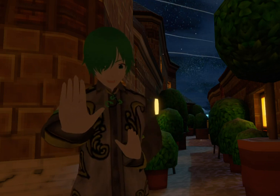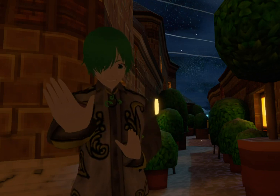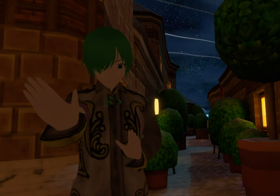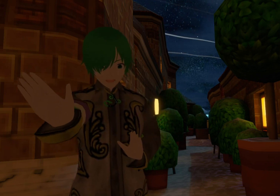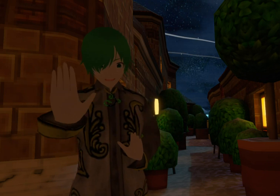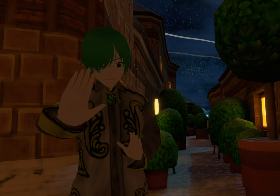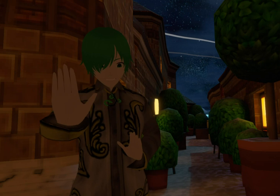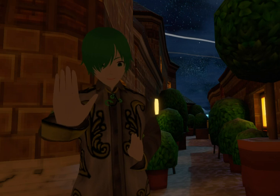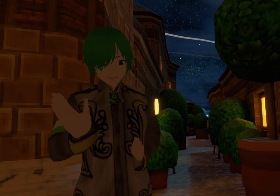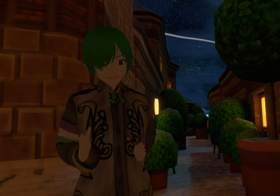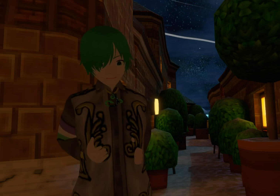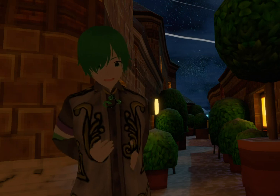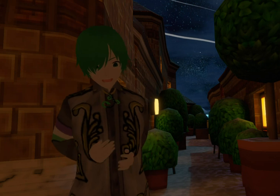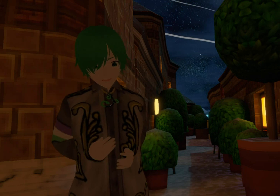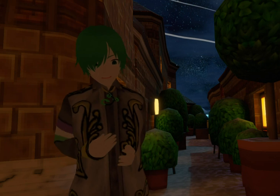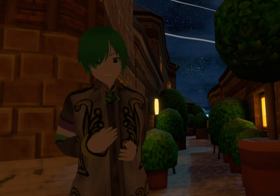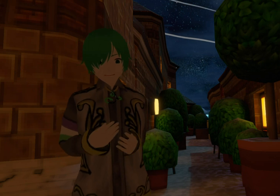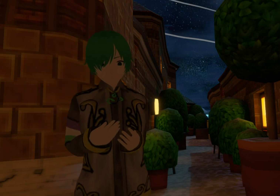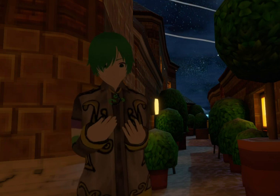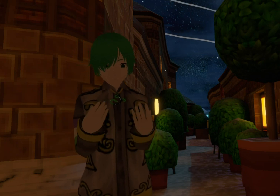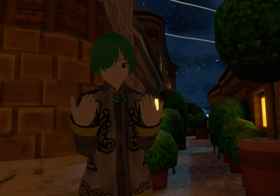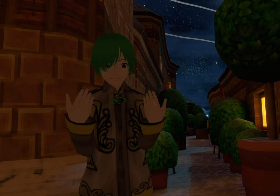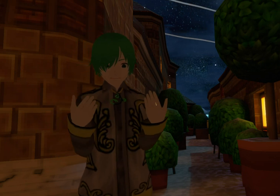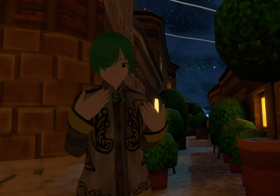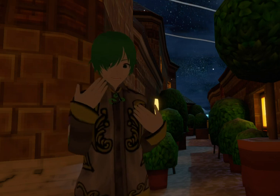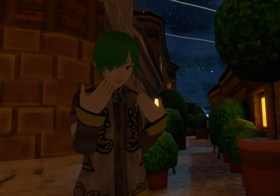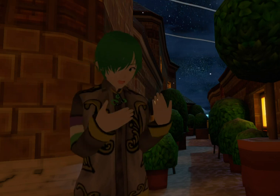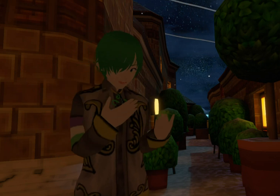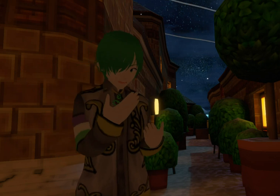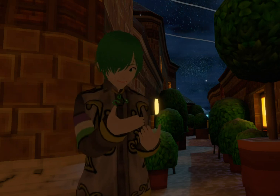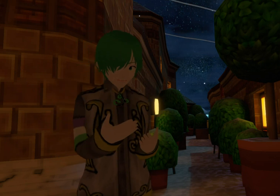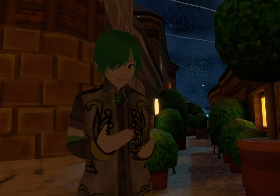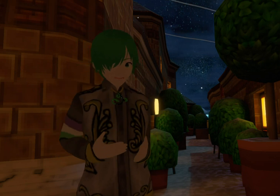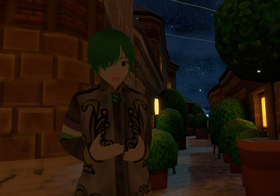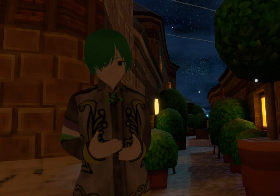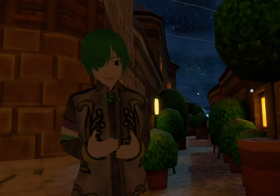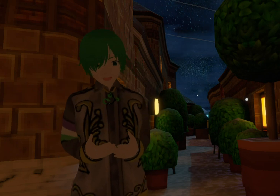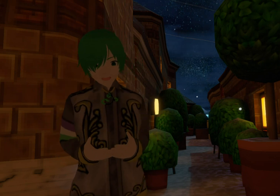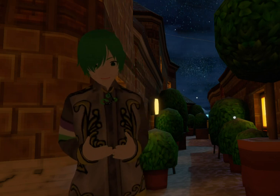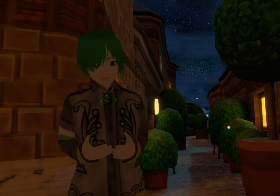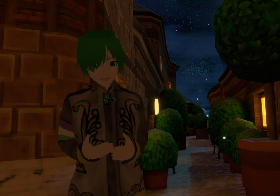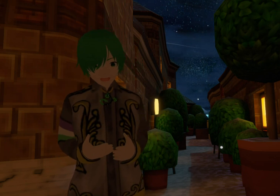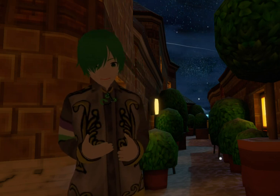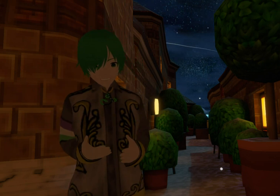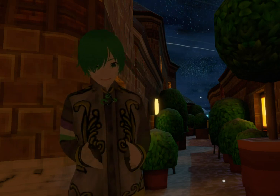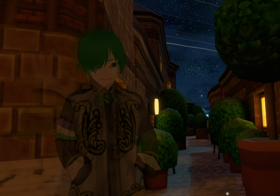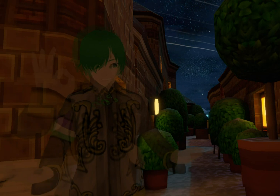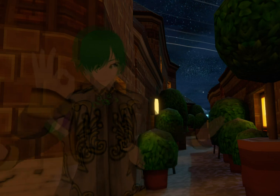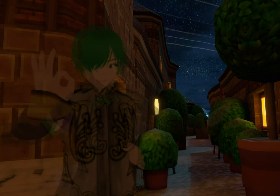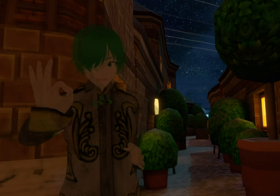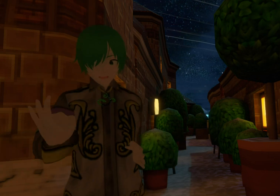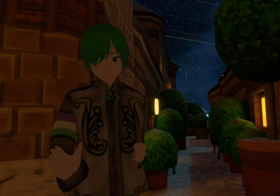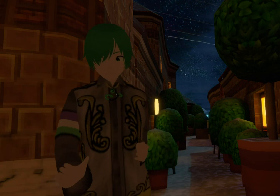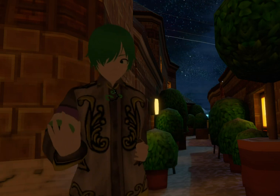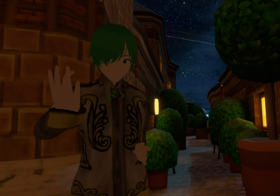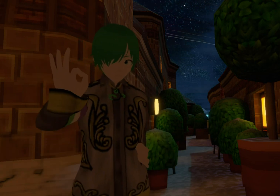my hands better, because the coloration isn't so great for being able to visualize things. Hey,